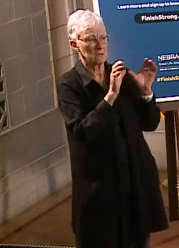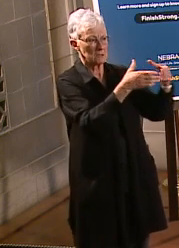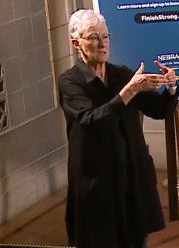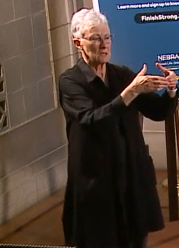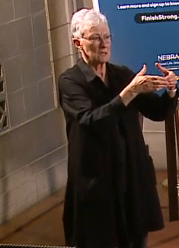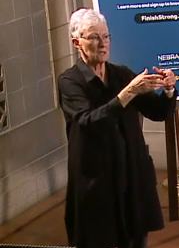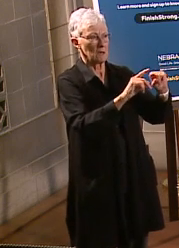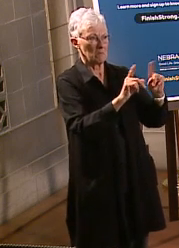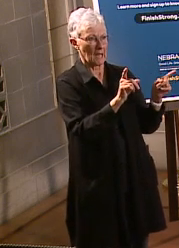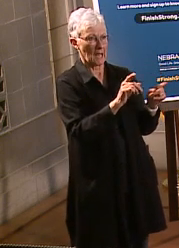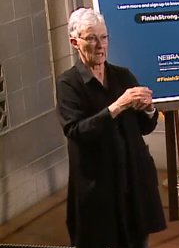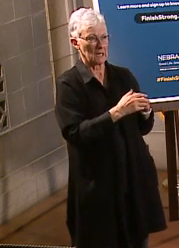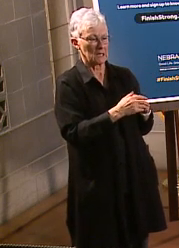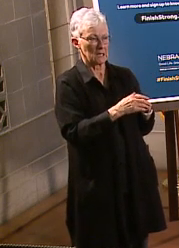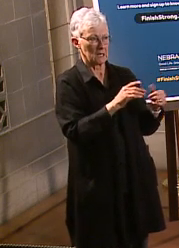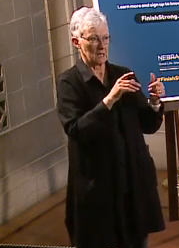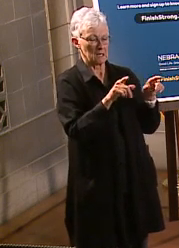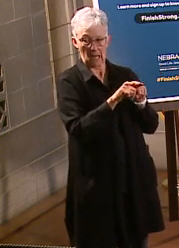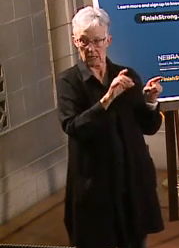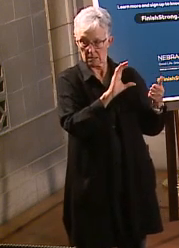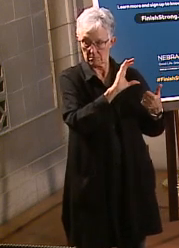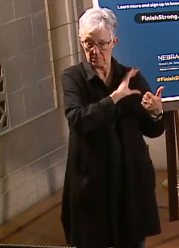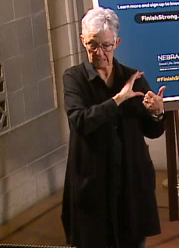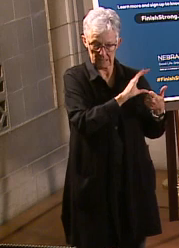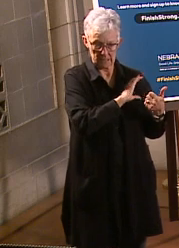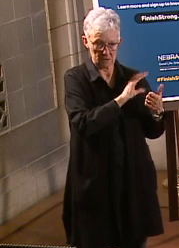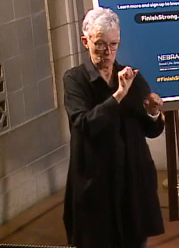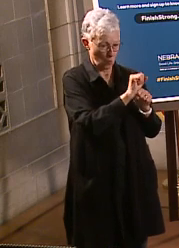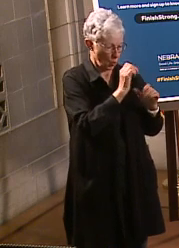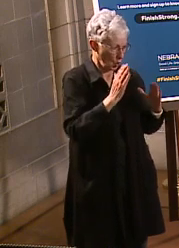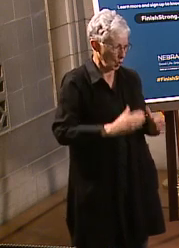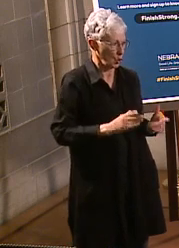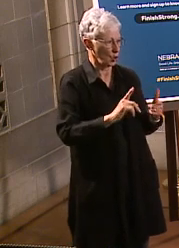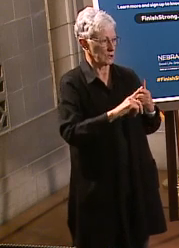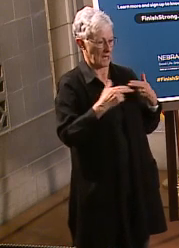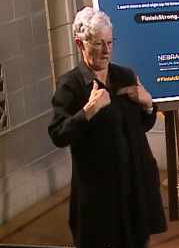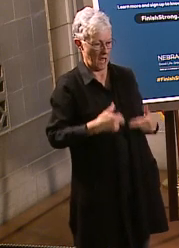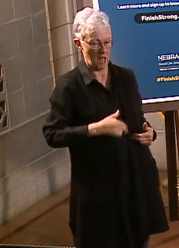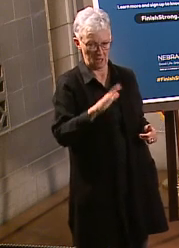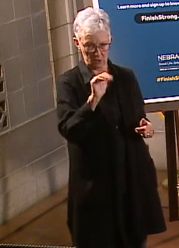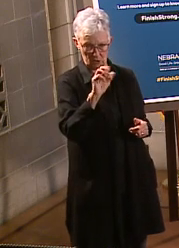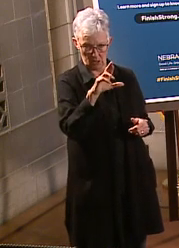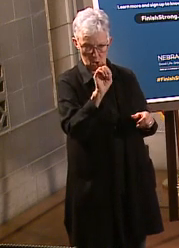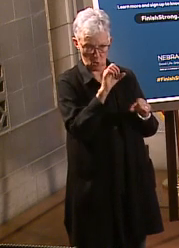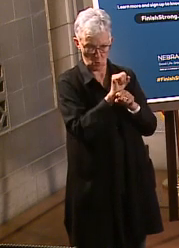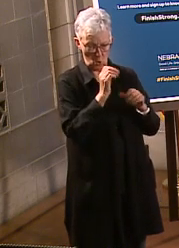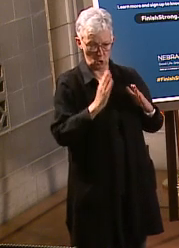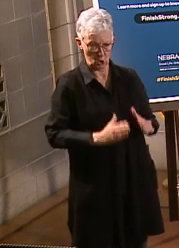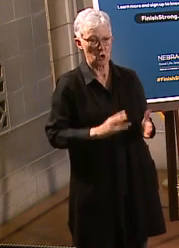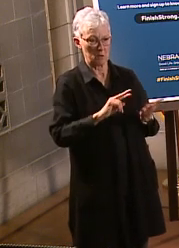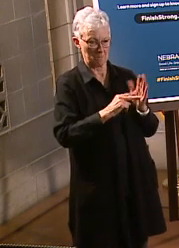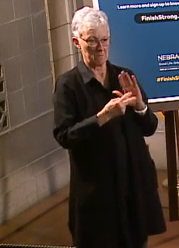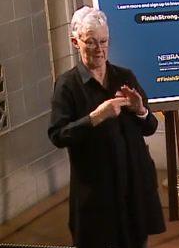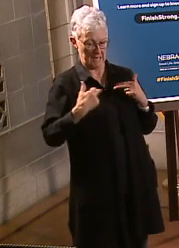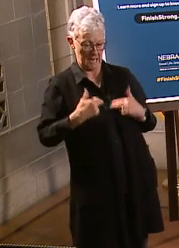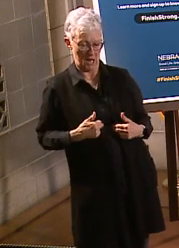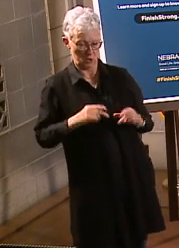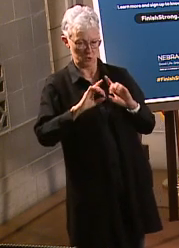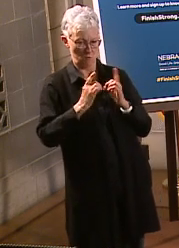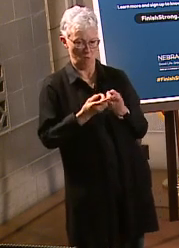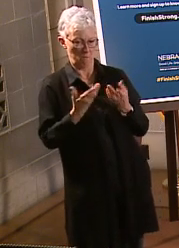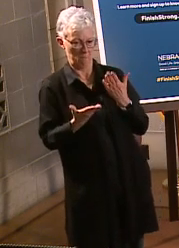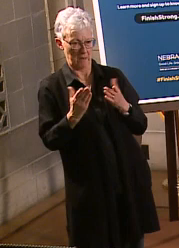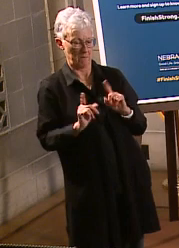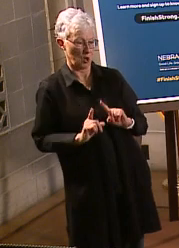things like law enforcement or healthcare, you could see some workplace things from that standpoint. But right now we're focused on